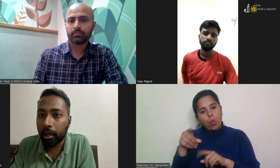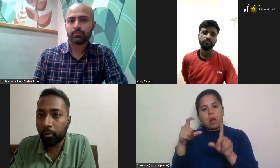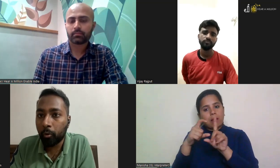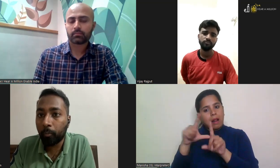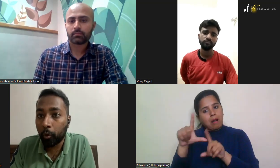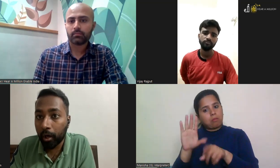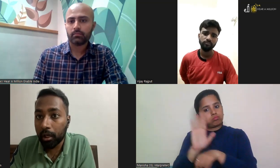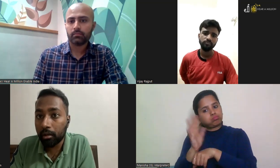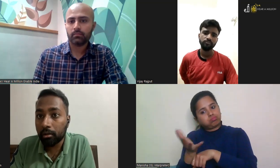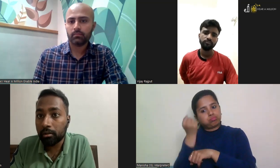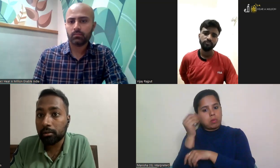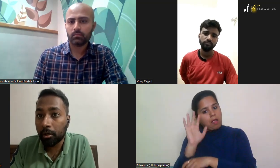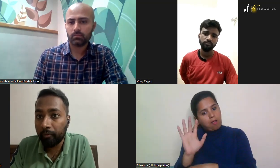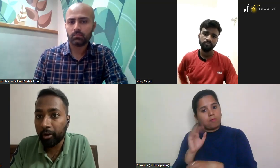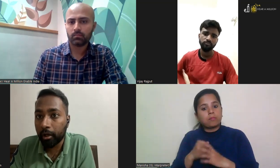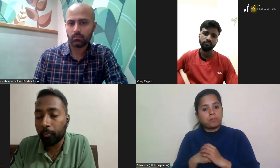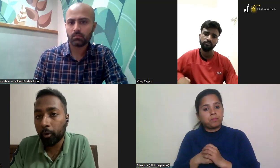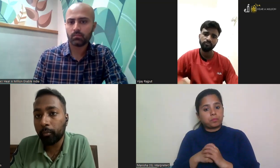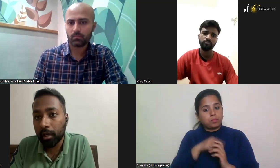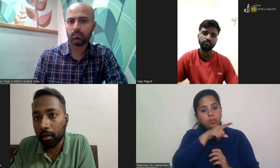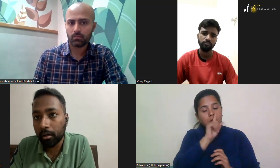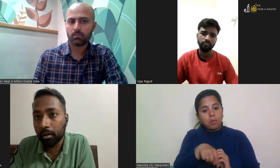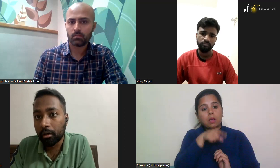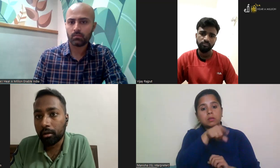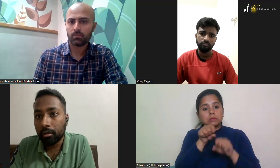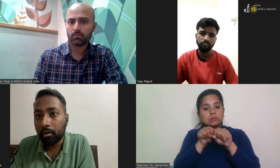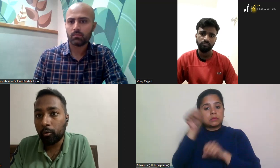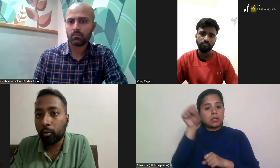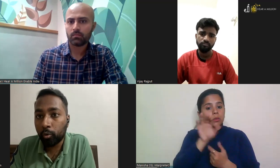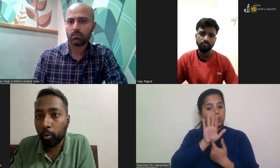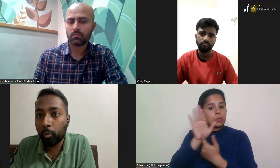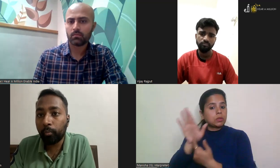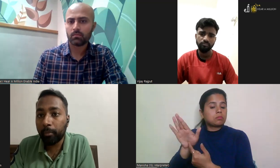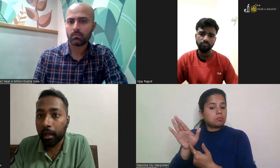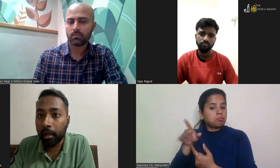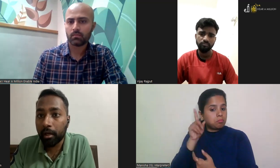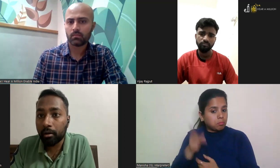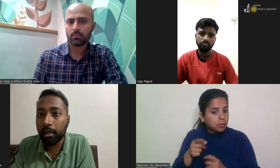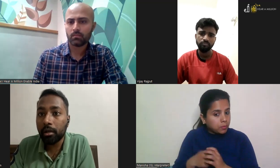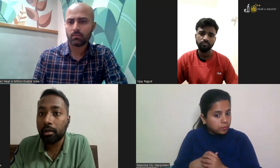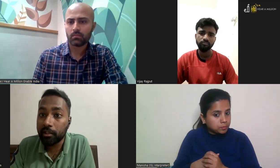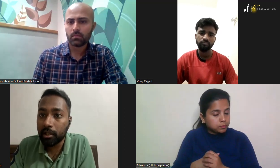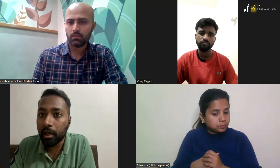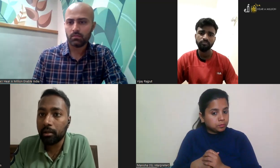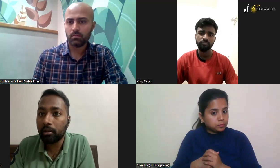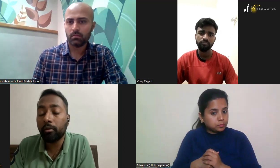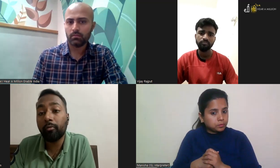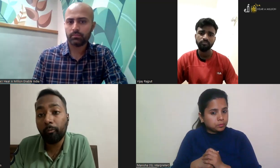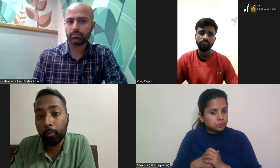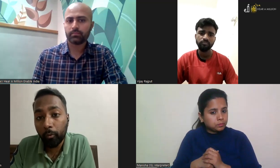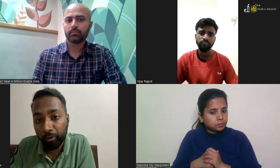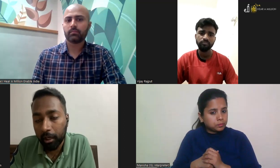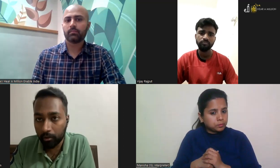and they have to provide certificate from dealer to mechanically design